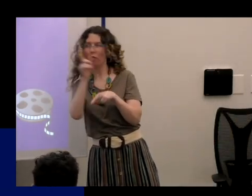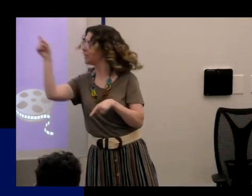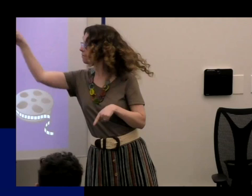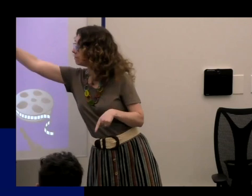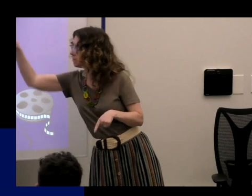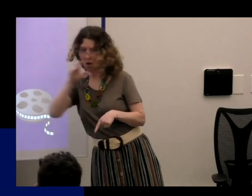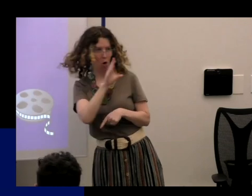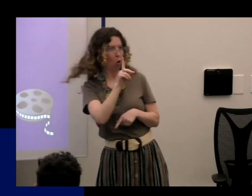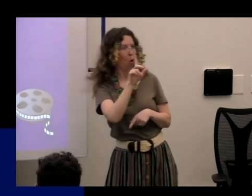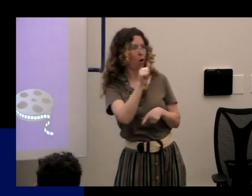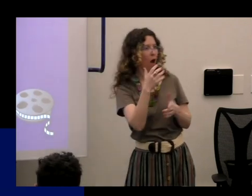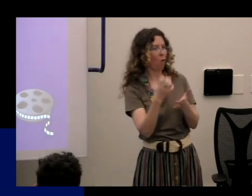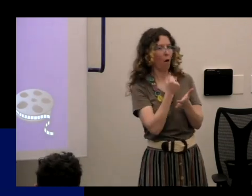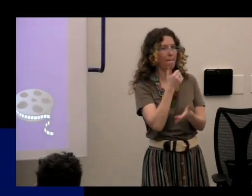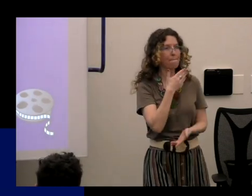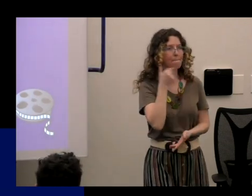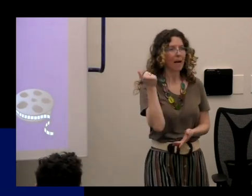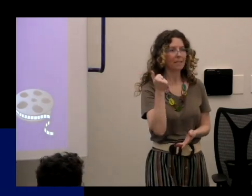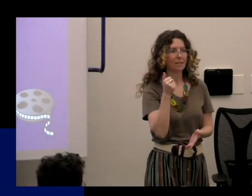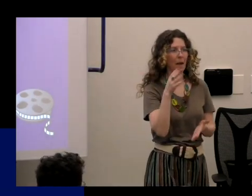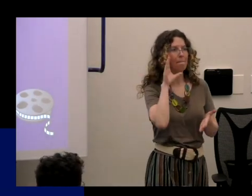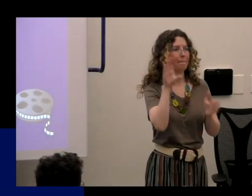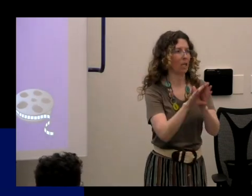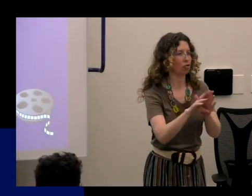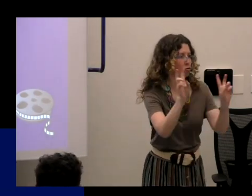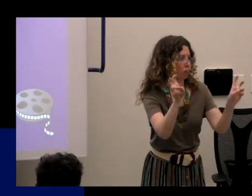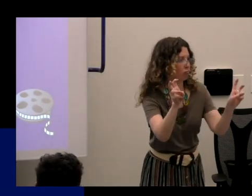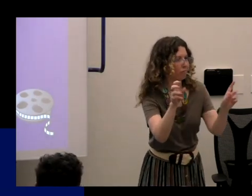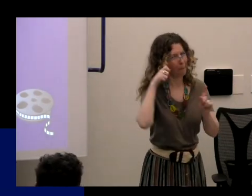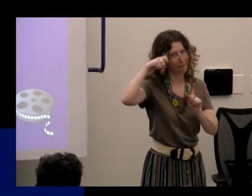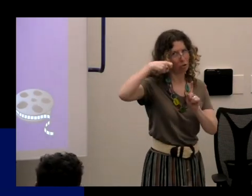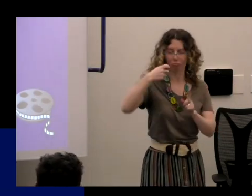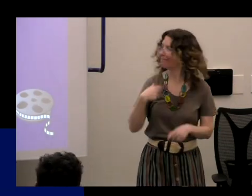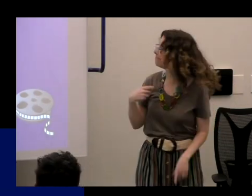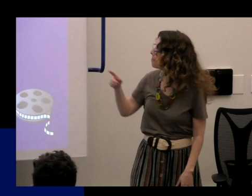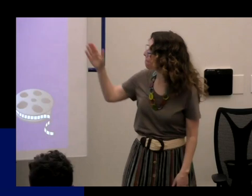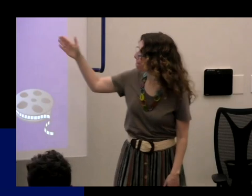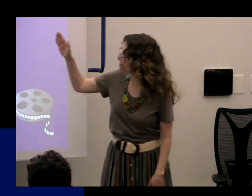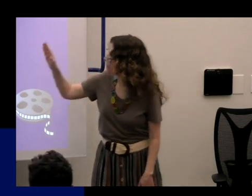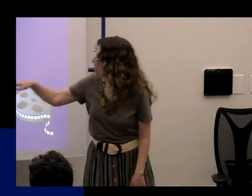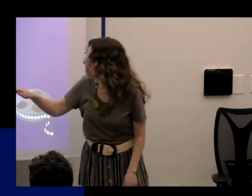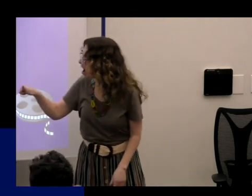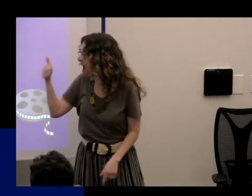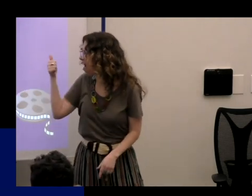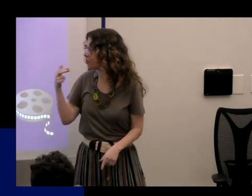This is a poster from the movie up here in the top right. Coda had won Best Picture for 2021.